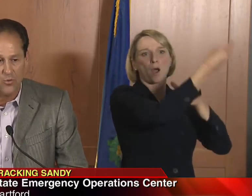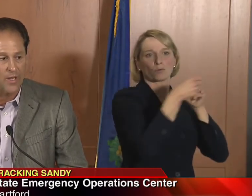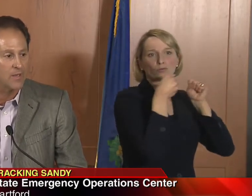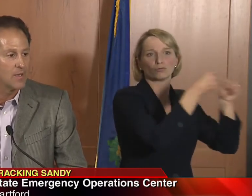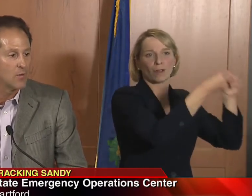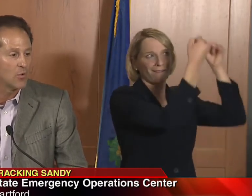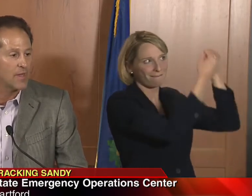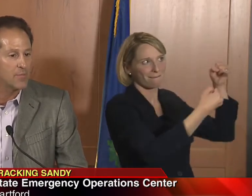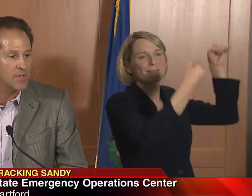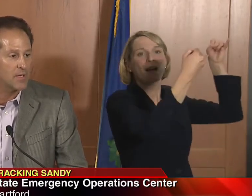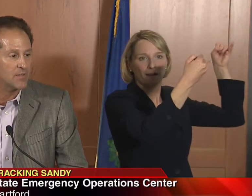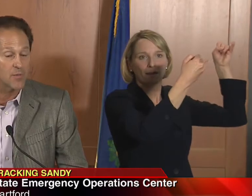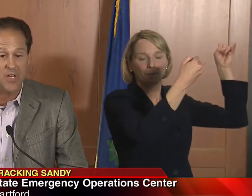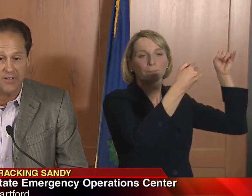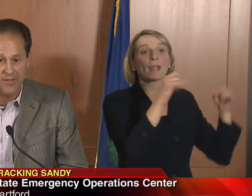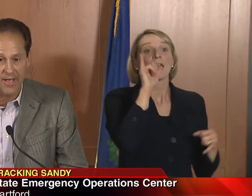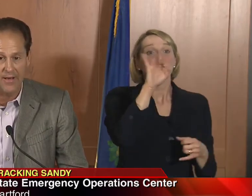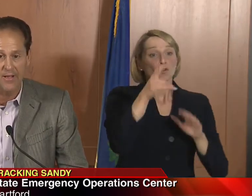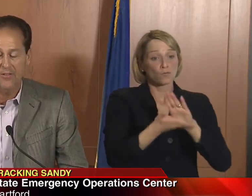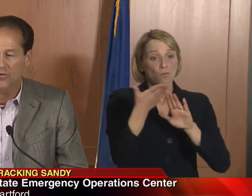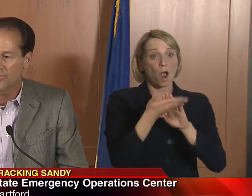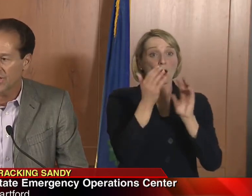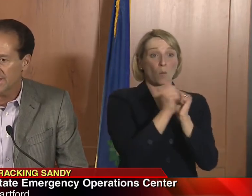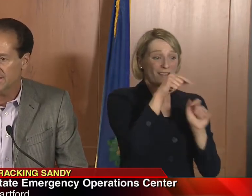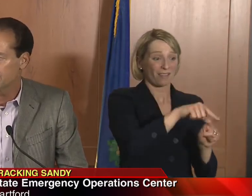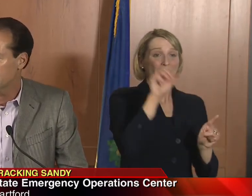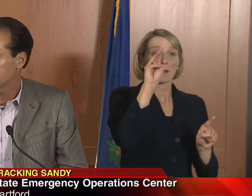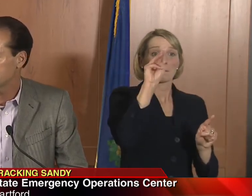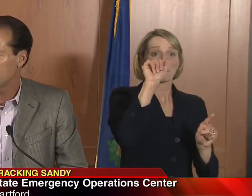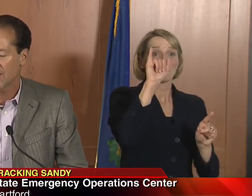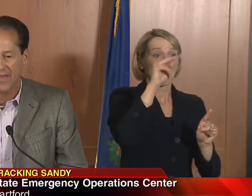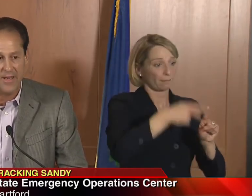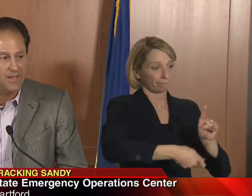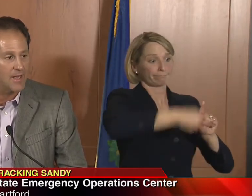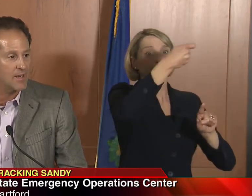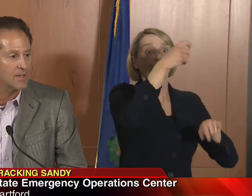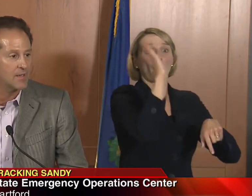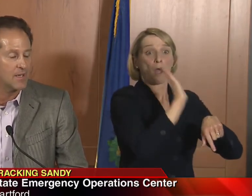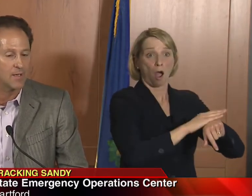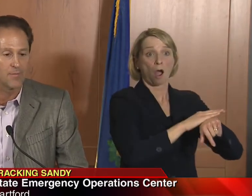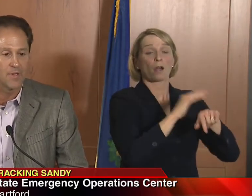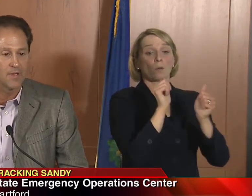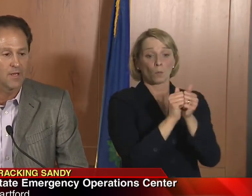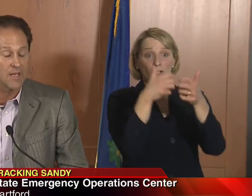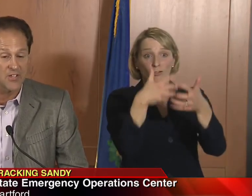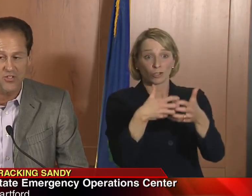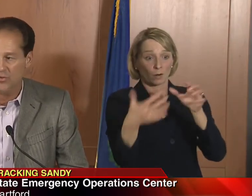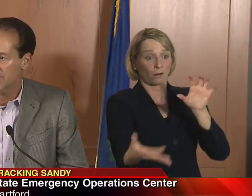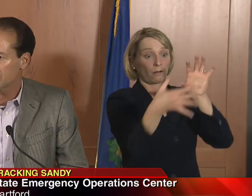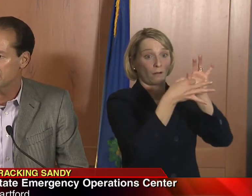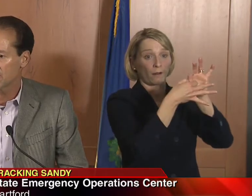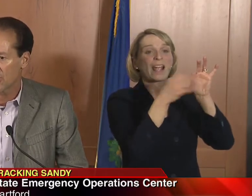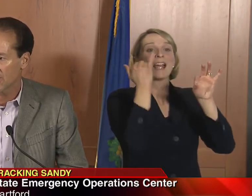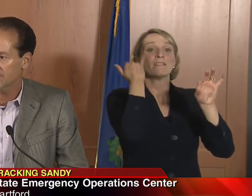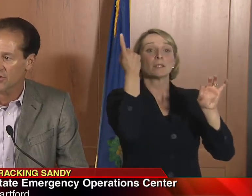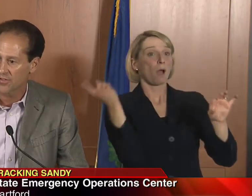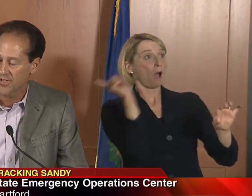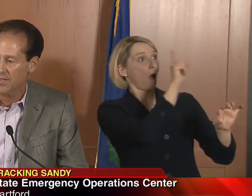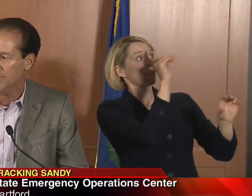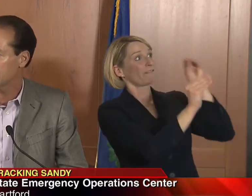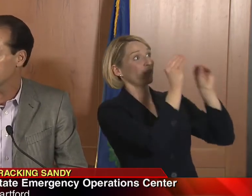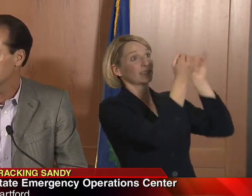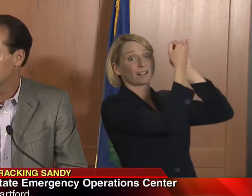miles away will then be subjected to that. So please, if you have any issues with generation, call us,